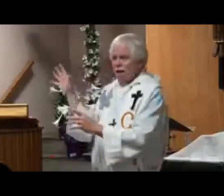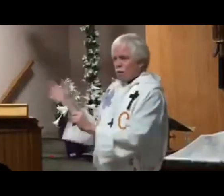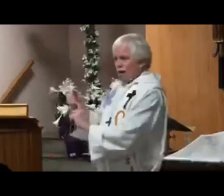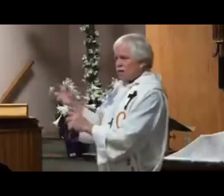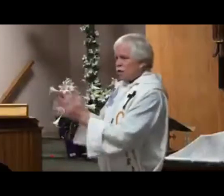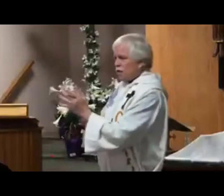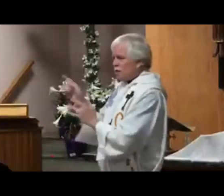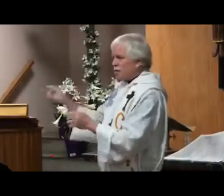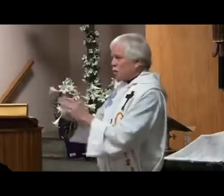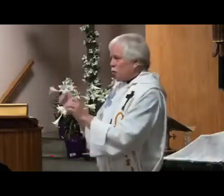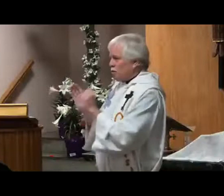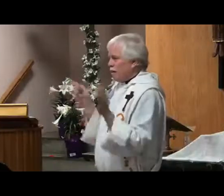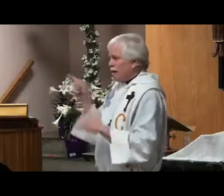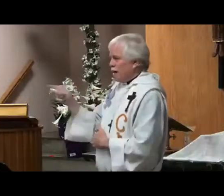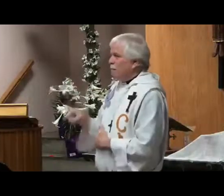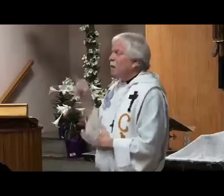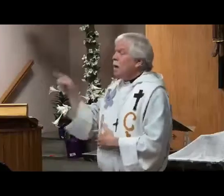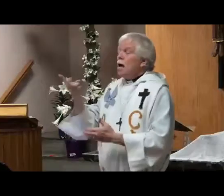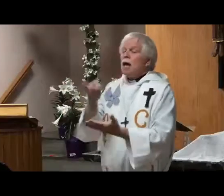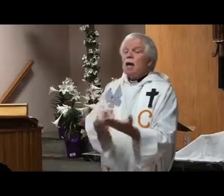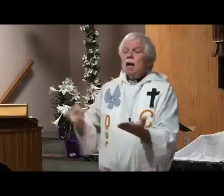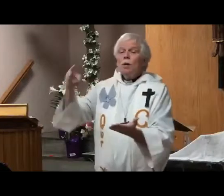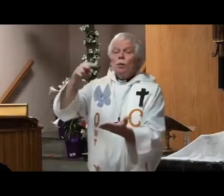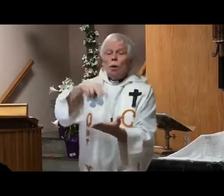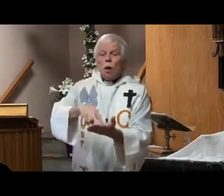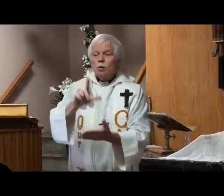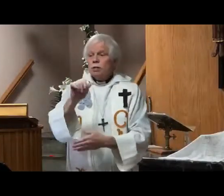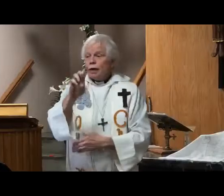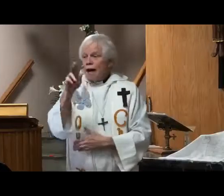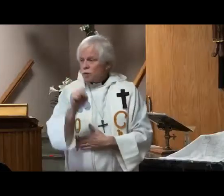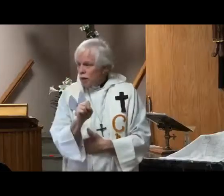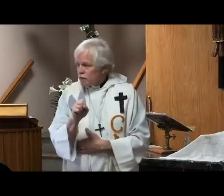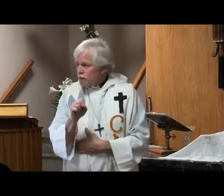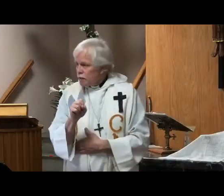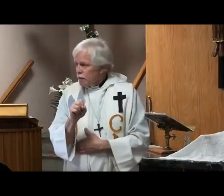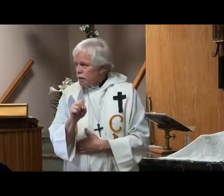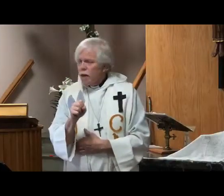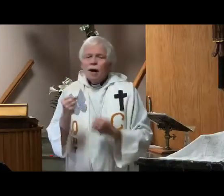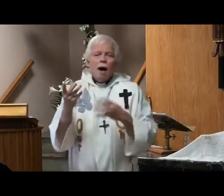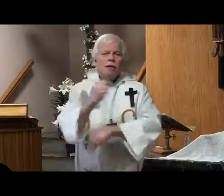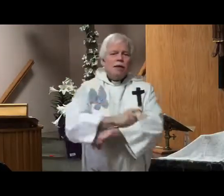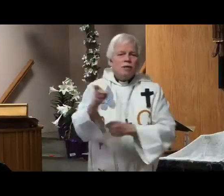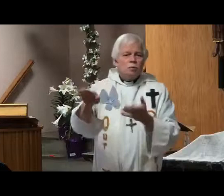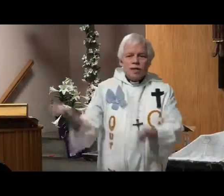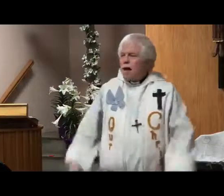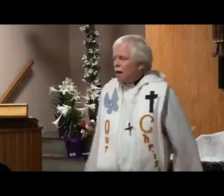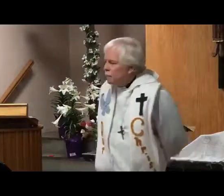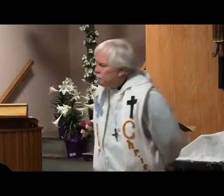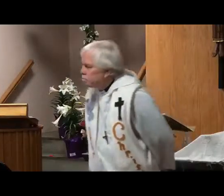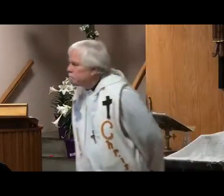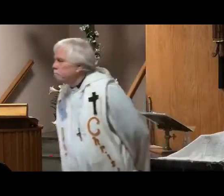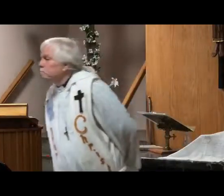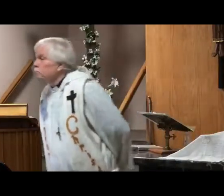they arrested Jesus and crucified him, he rose Lazarus. How many days was he